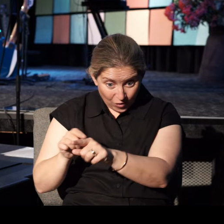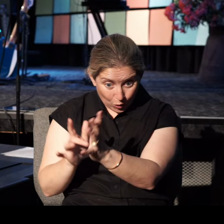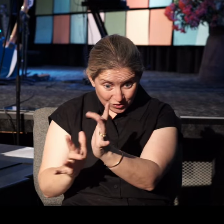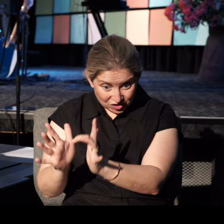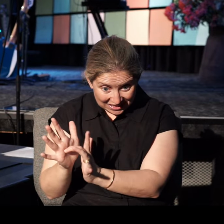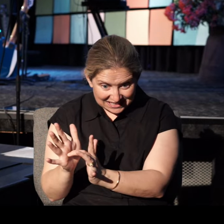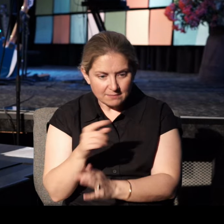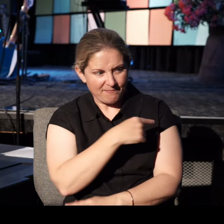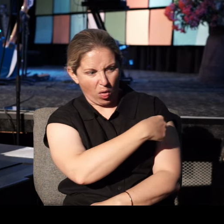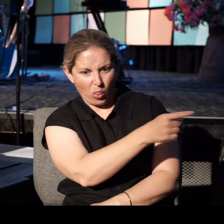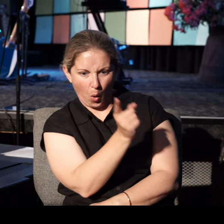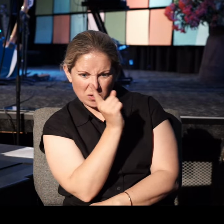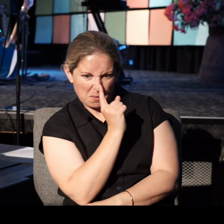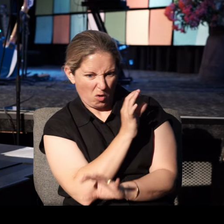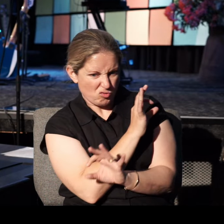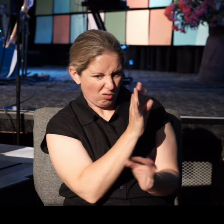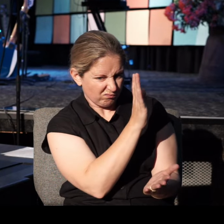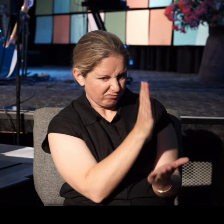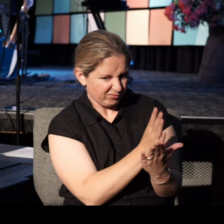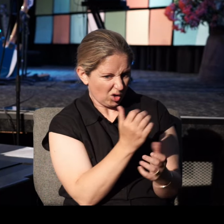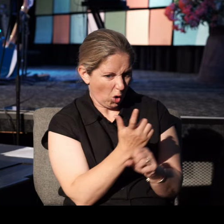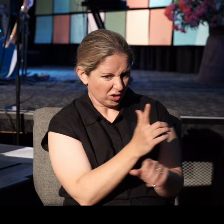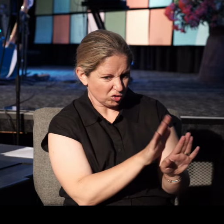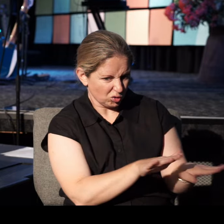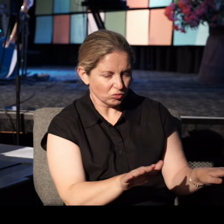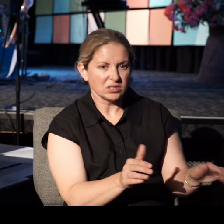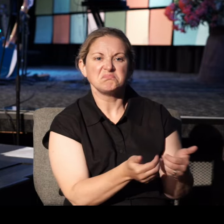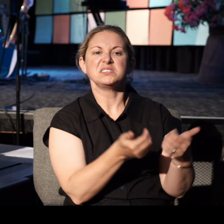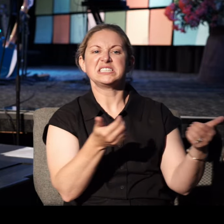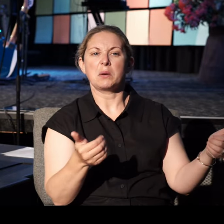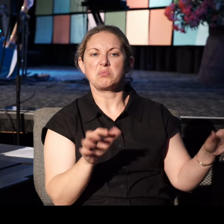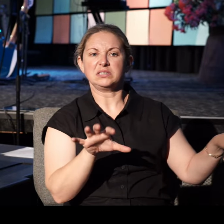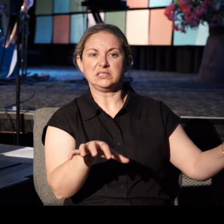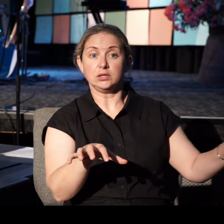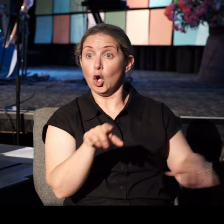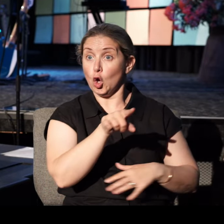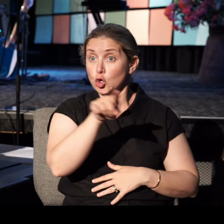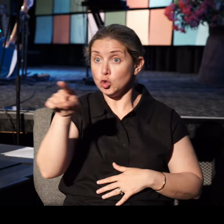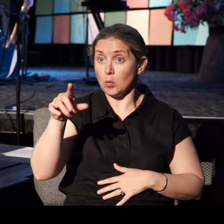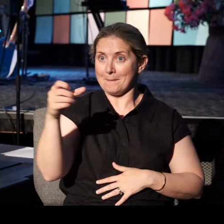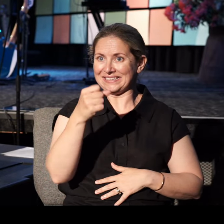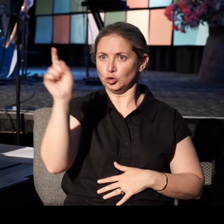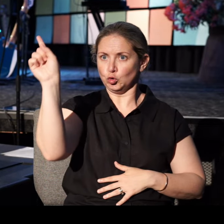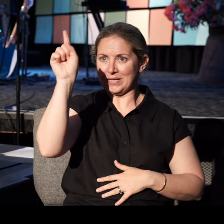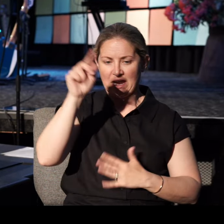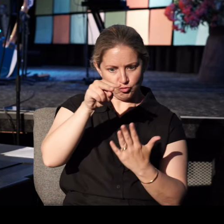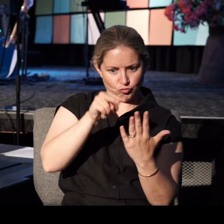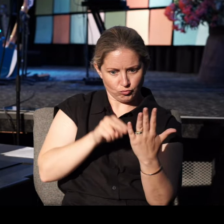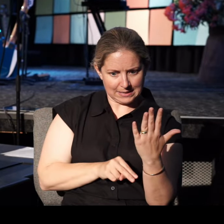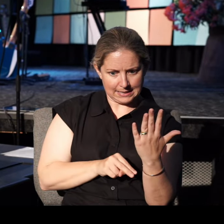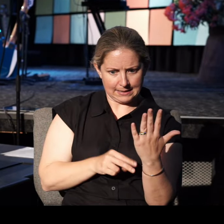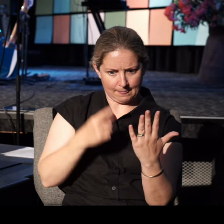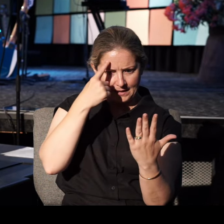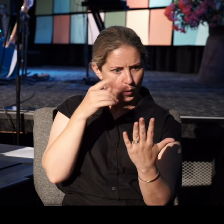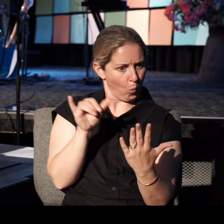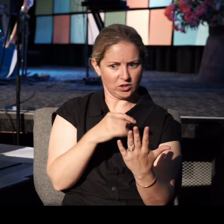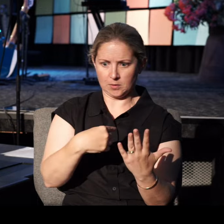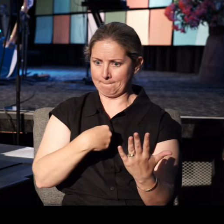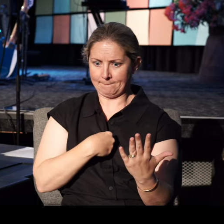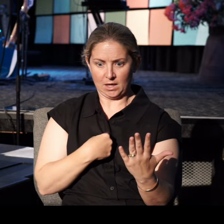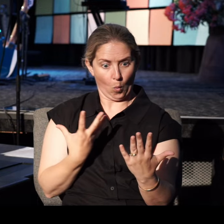that they are but are not really children of God. Those tests actually have to become ours. And so we have to consider together